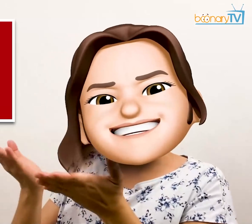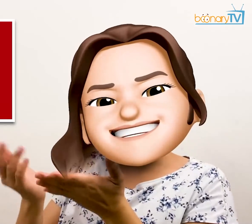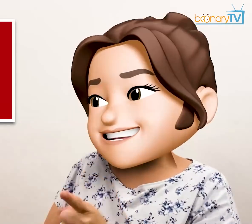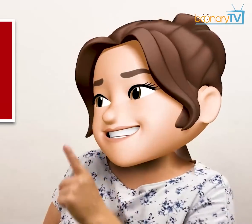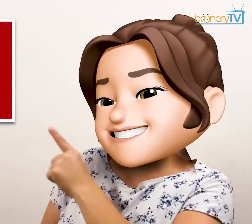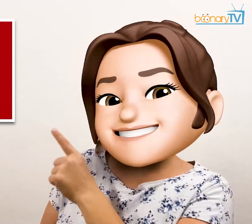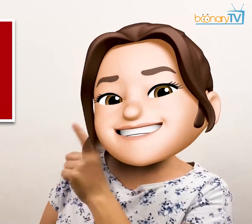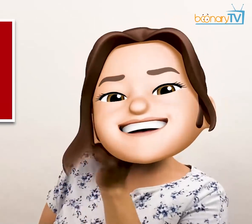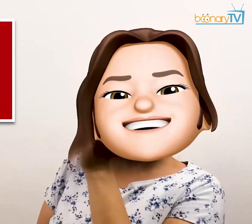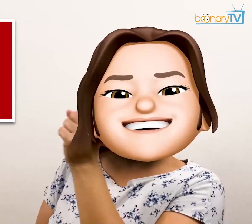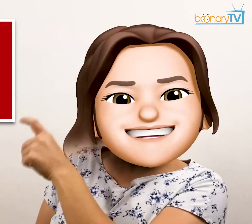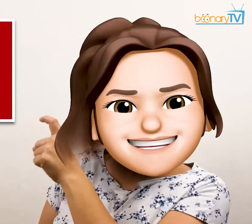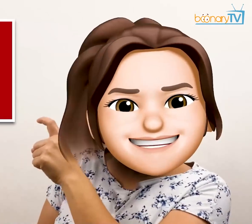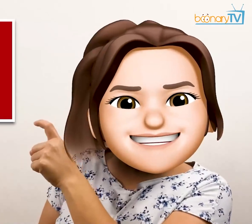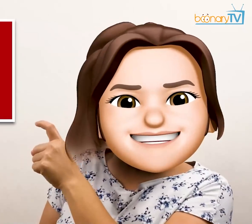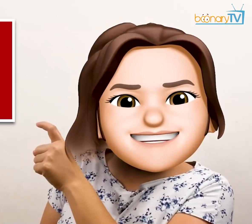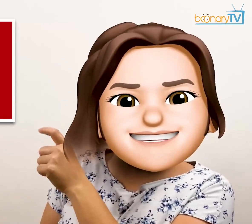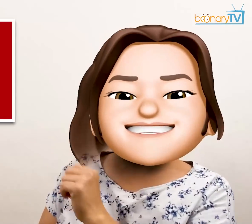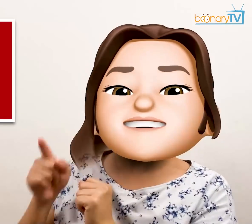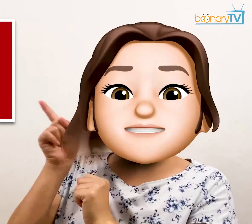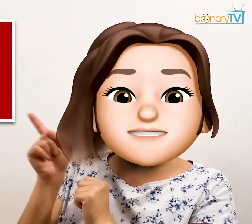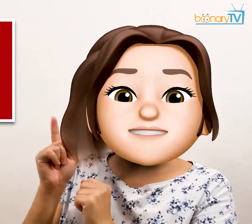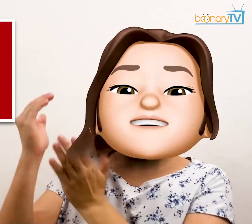This investigation of females charts very stereotypical ones. They